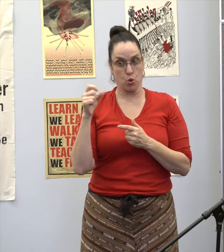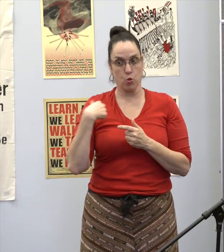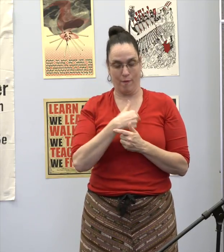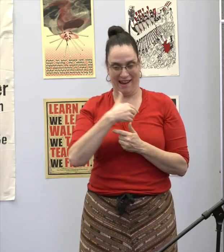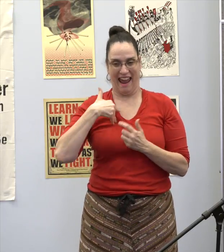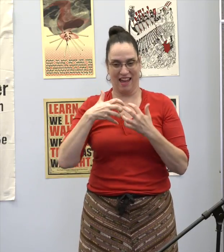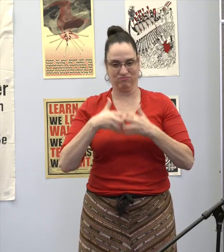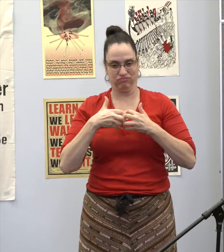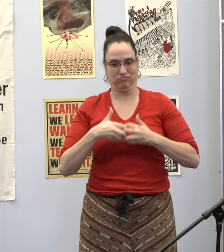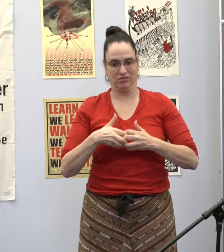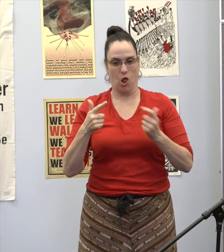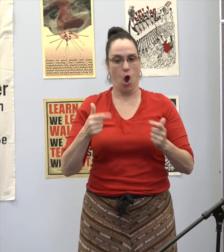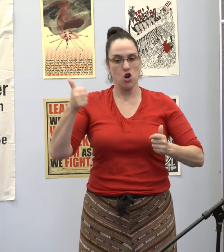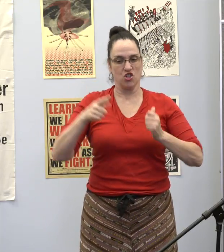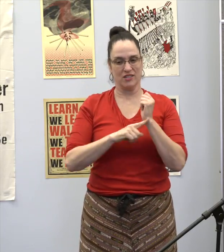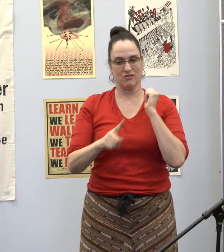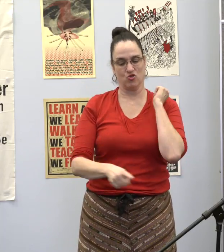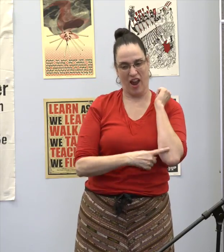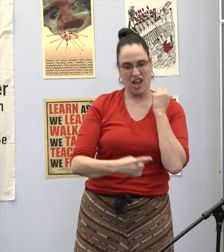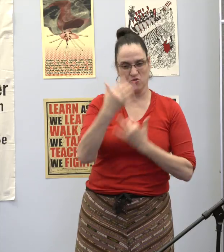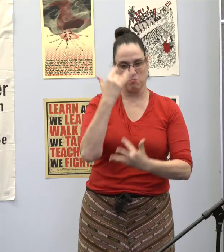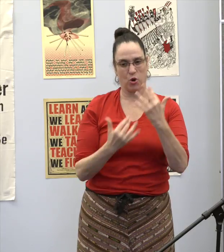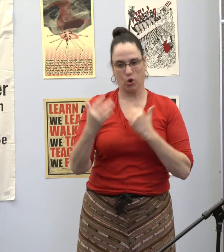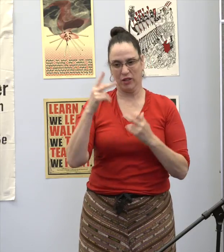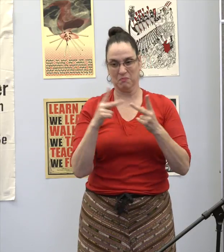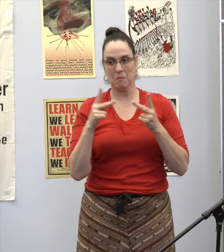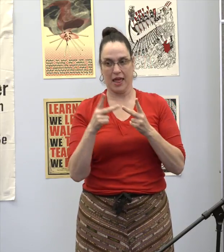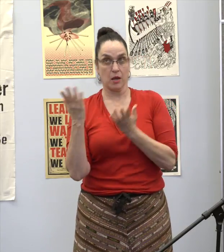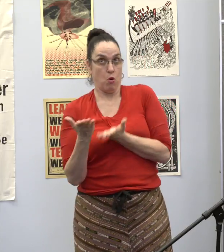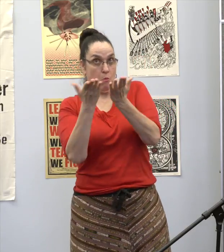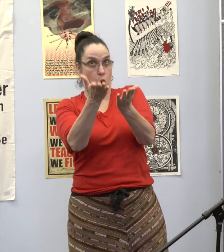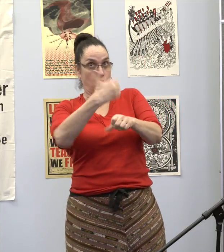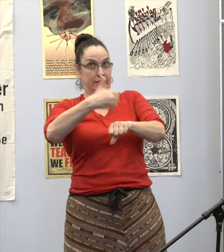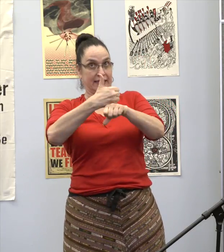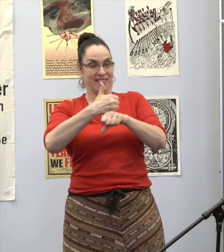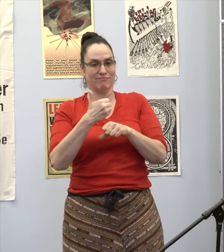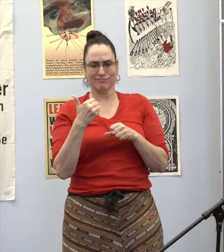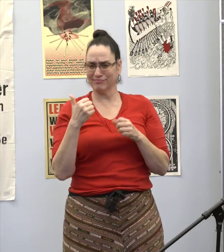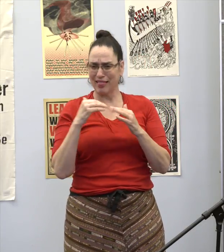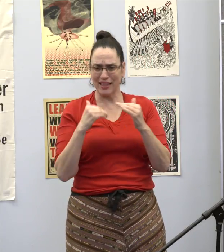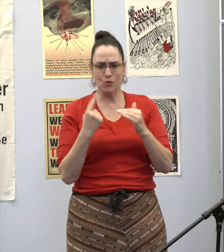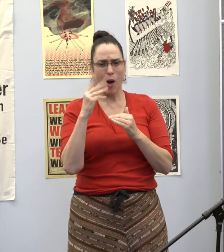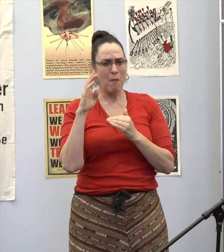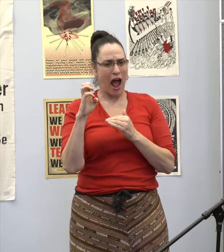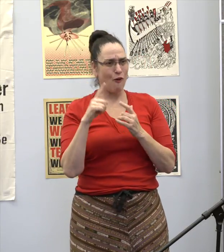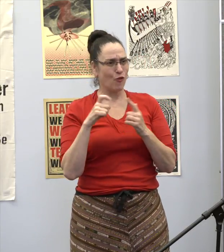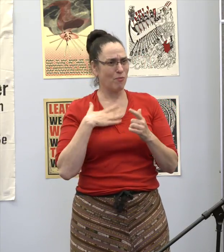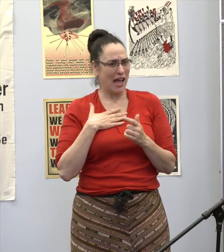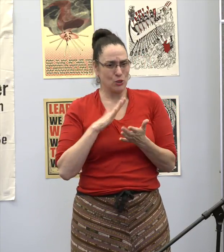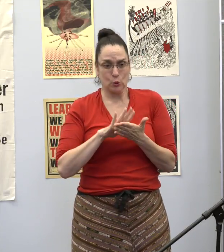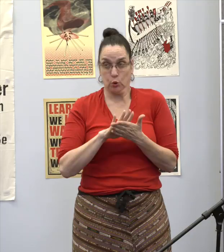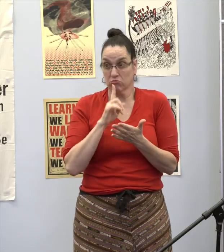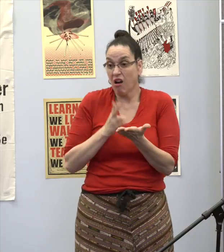burning incinerator proposed less than a mile away from my school. And when I first learned about the incinerator, to be perfectly honest, I didn't know what it